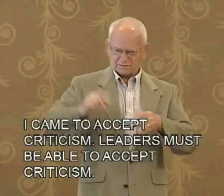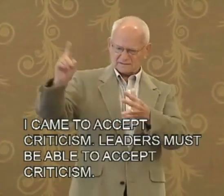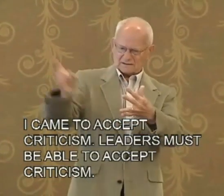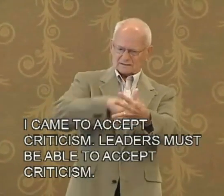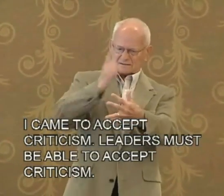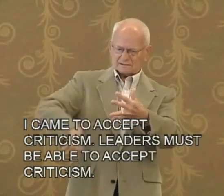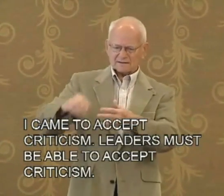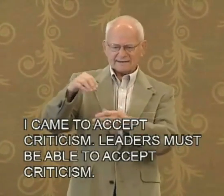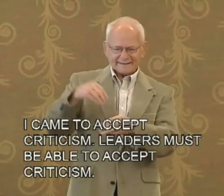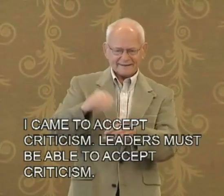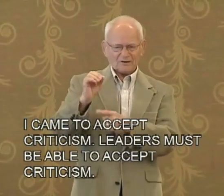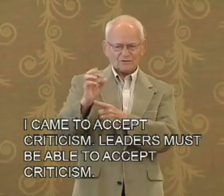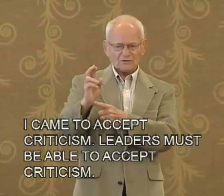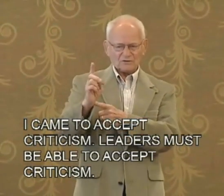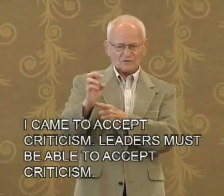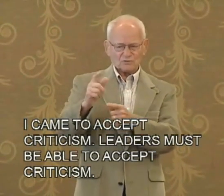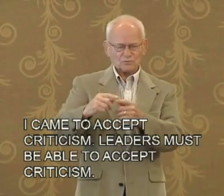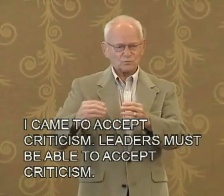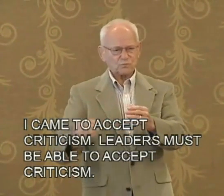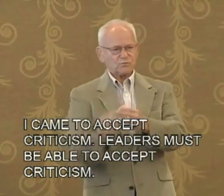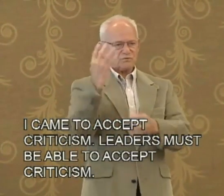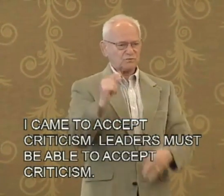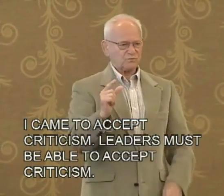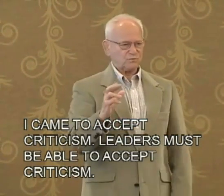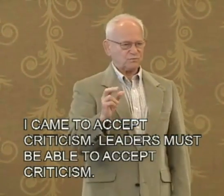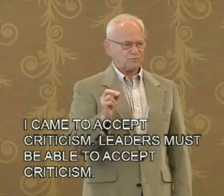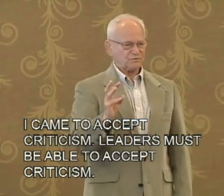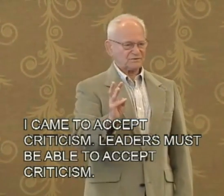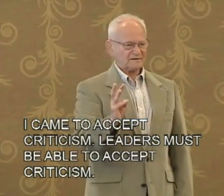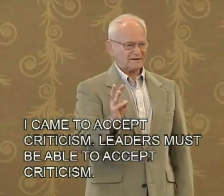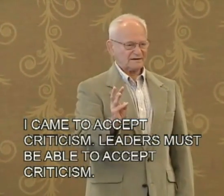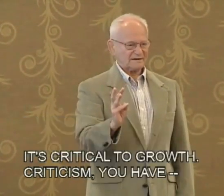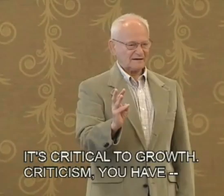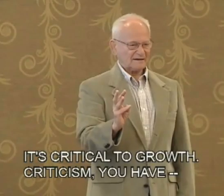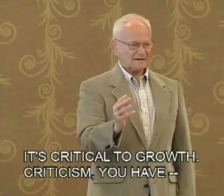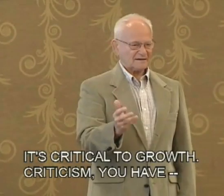Leaders must be able to accept criticism. is critical to grow.